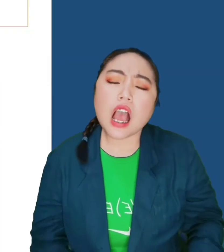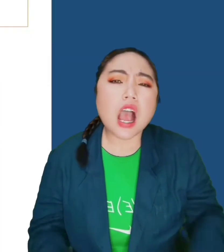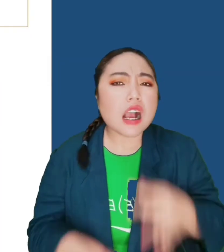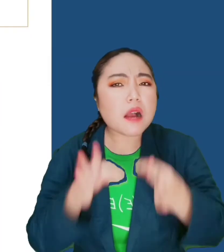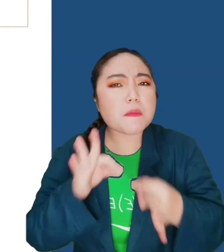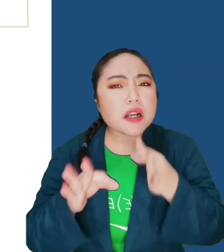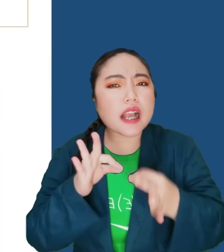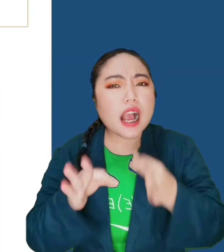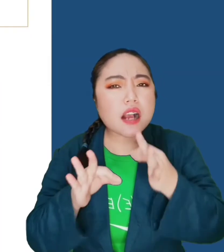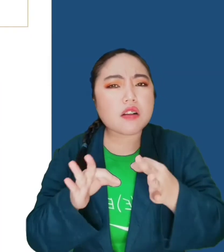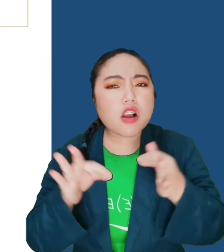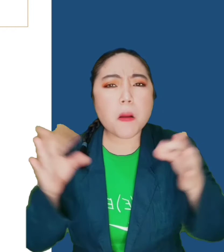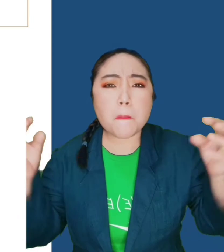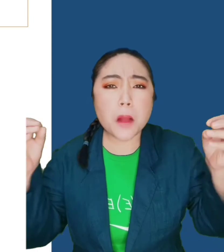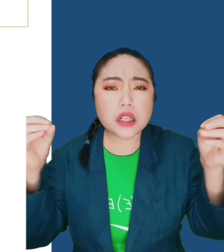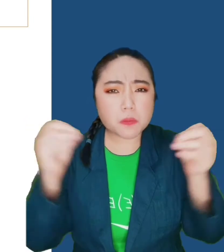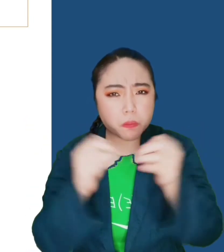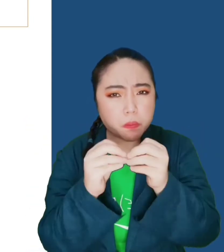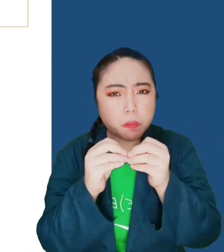Now I would tell you,